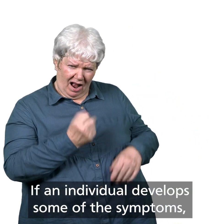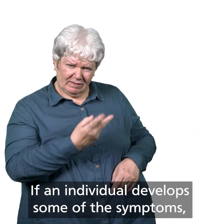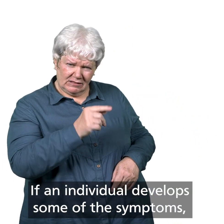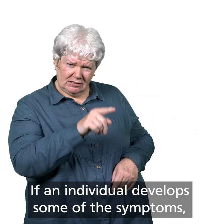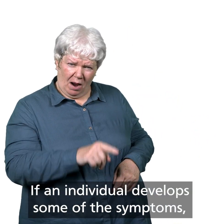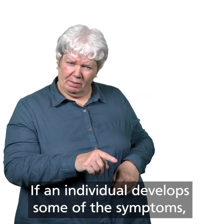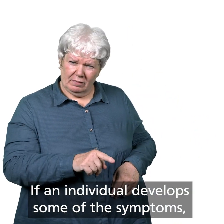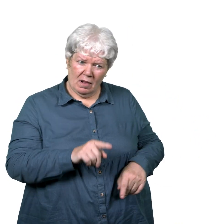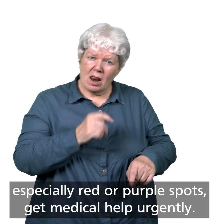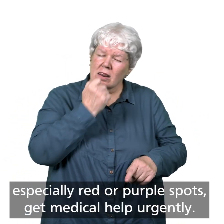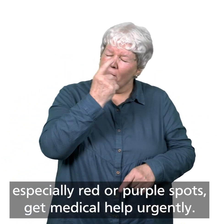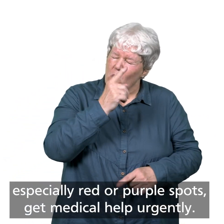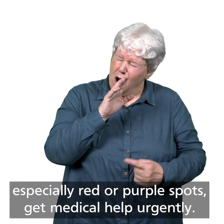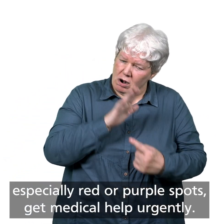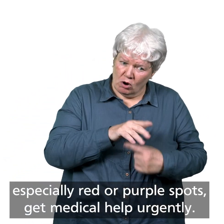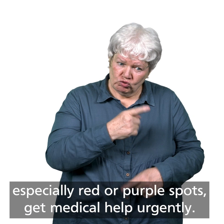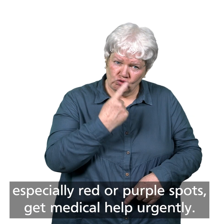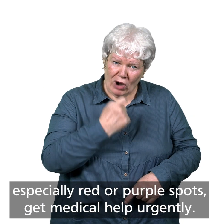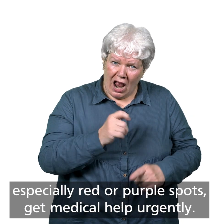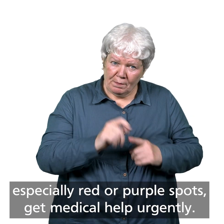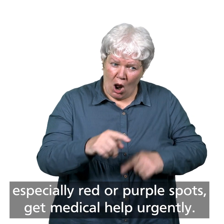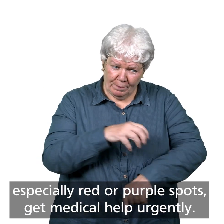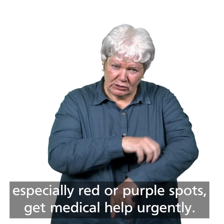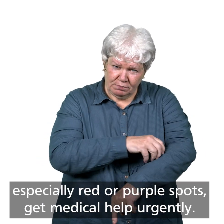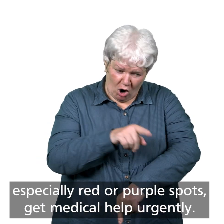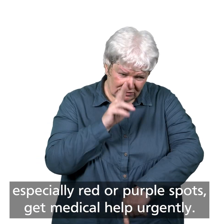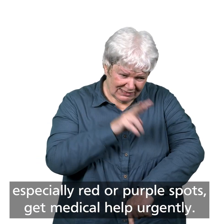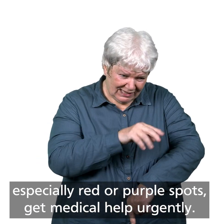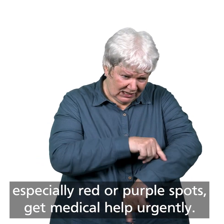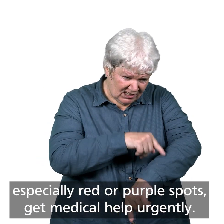symptoms, especially red or purple spots, get medical help urgently.